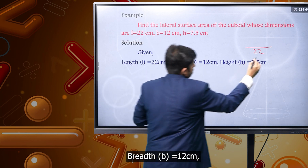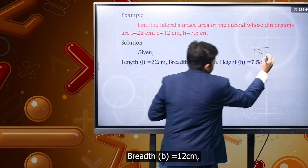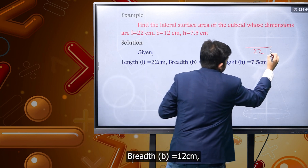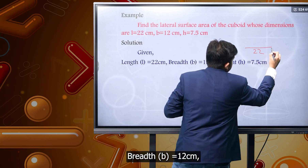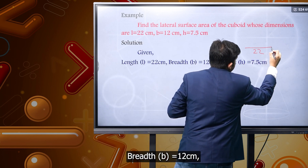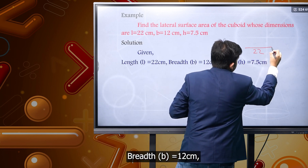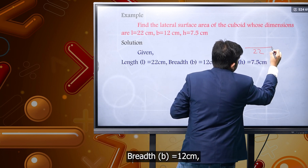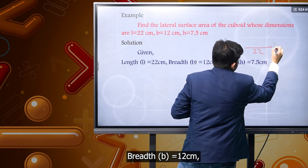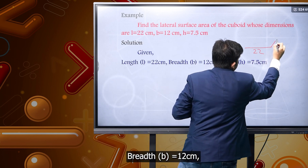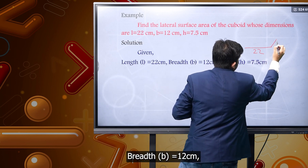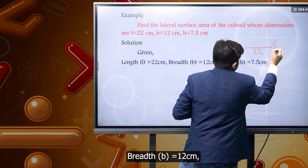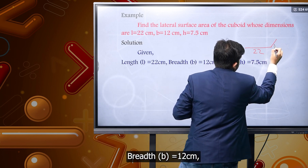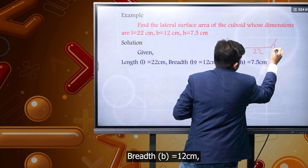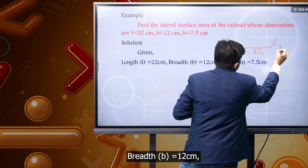breadth B is equal to 12 cm,